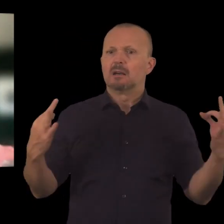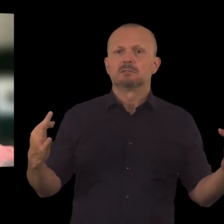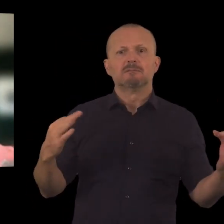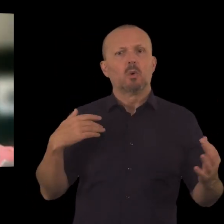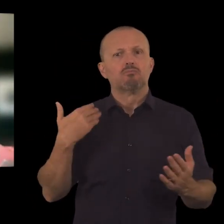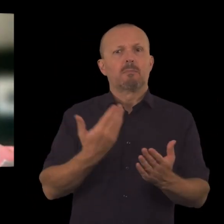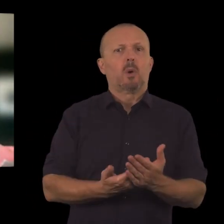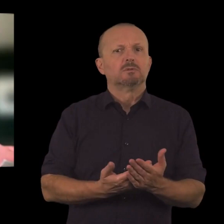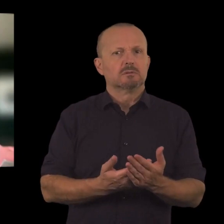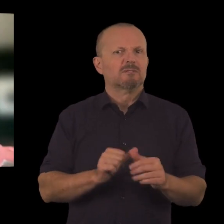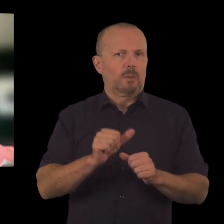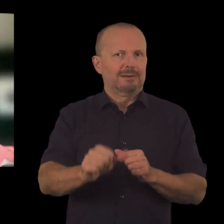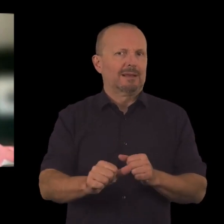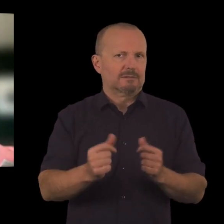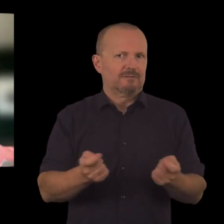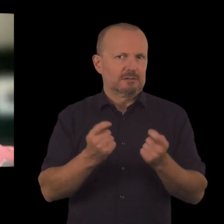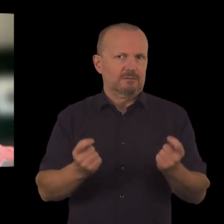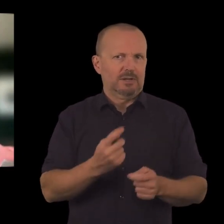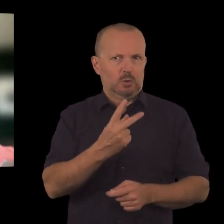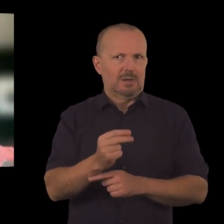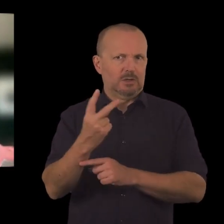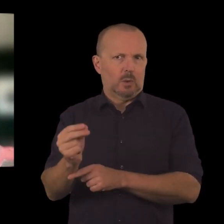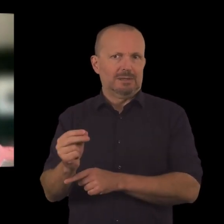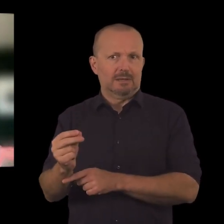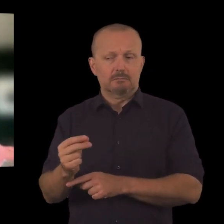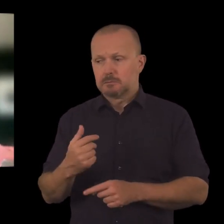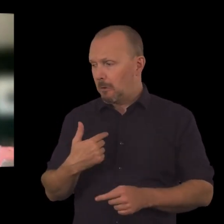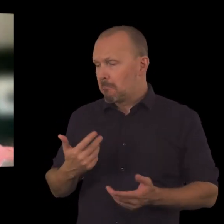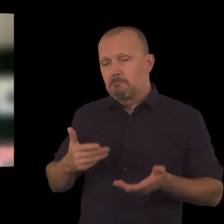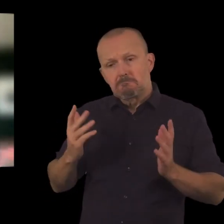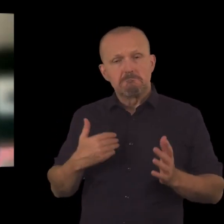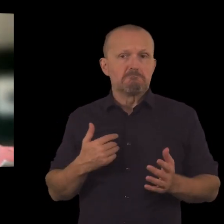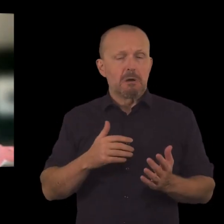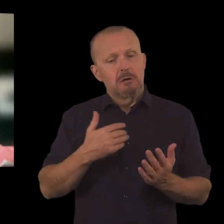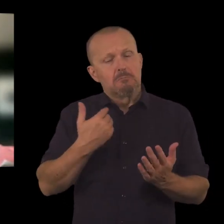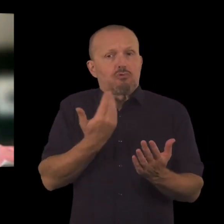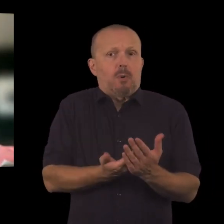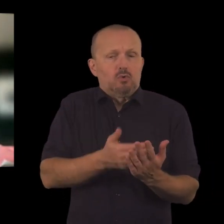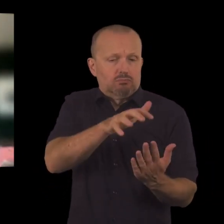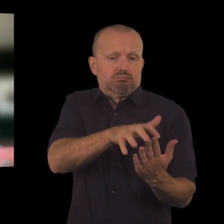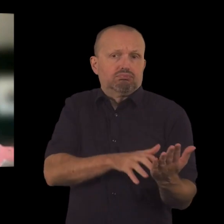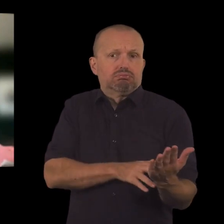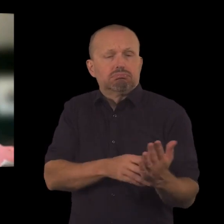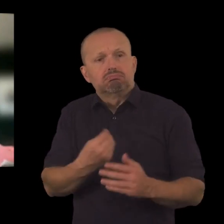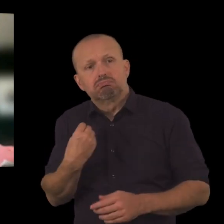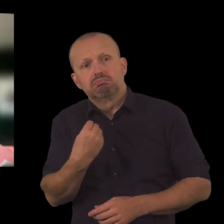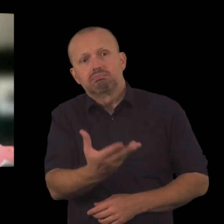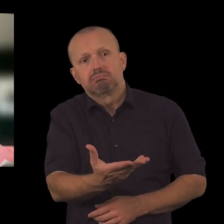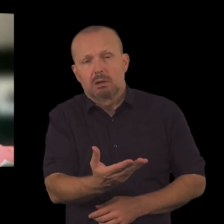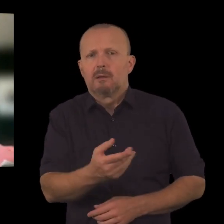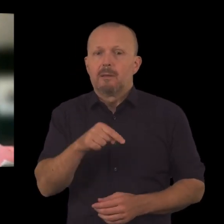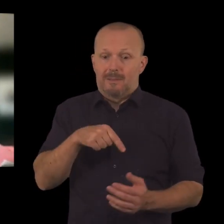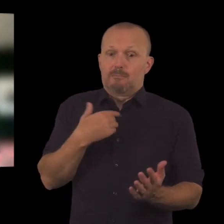arts, all kind of things. And then the next year they were asking